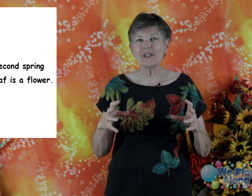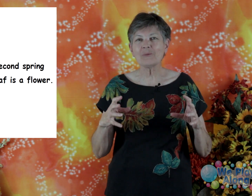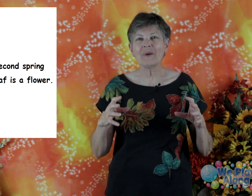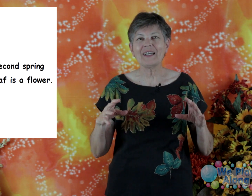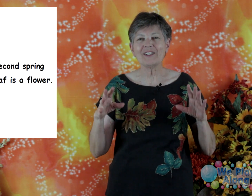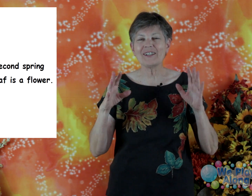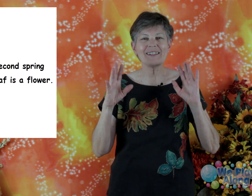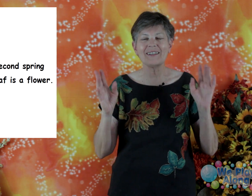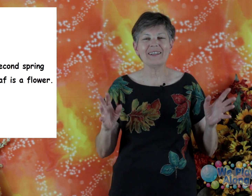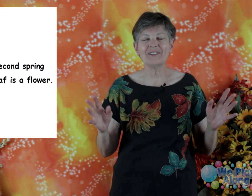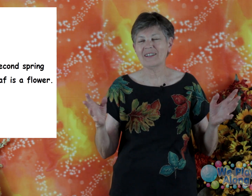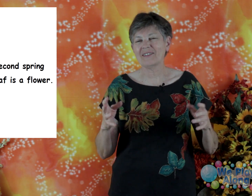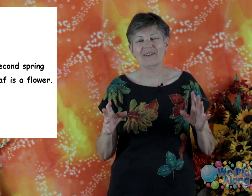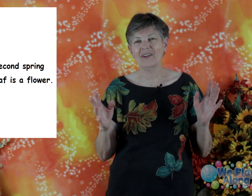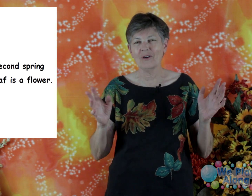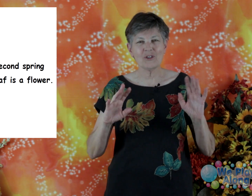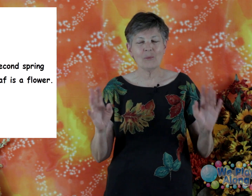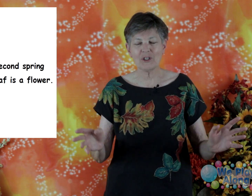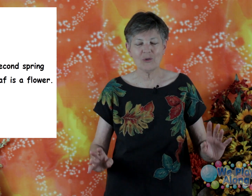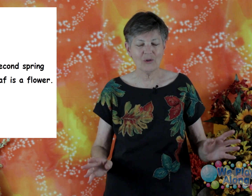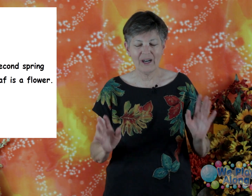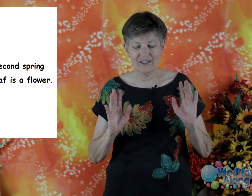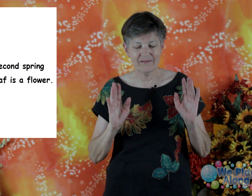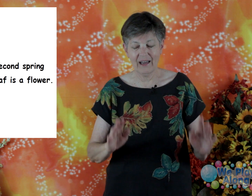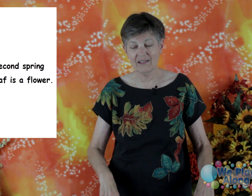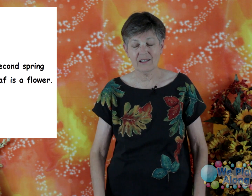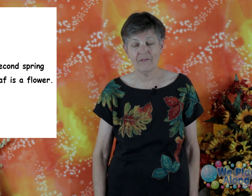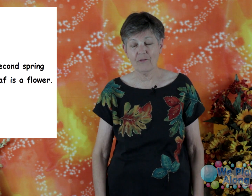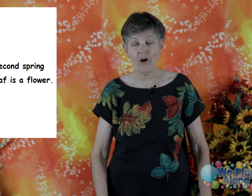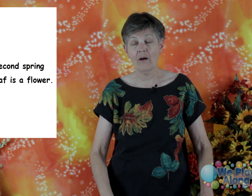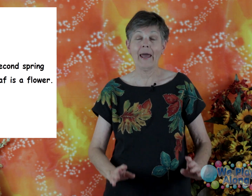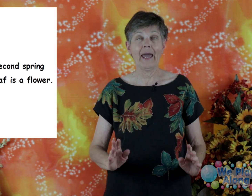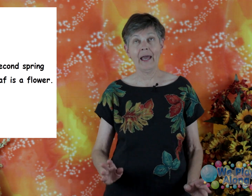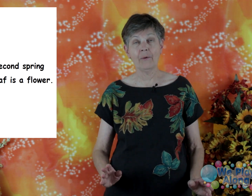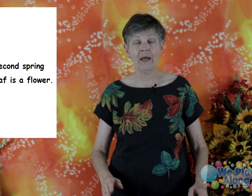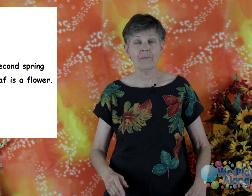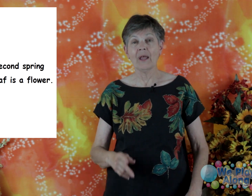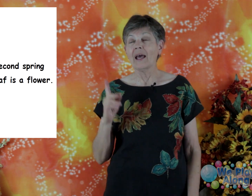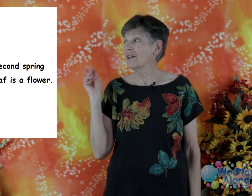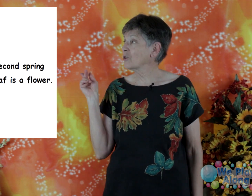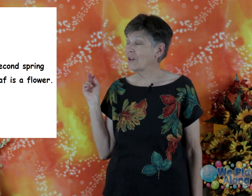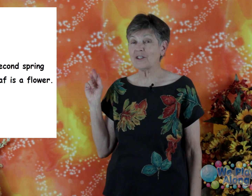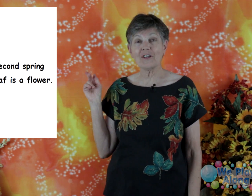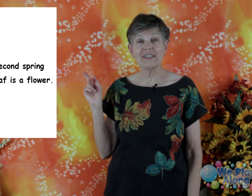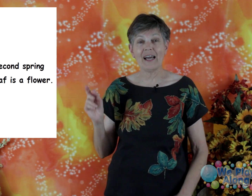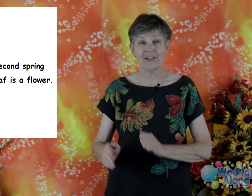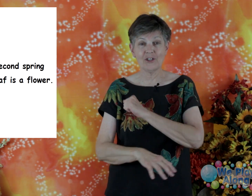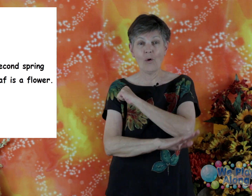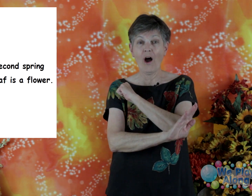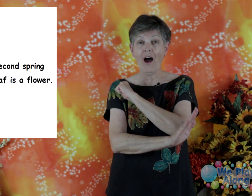crisp, and it's just so much cooler. I just love fall. Anyway, so these are the signs. So